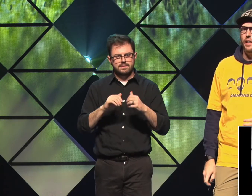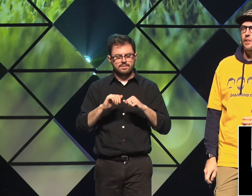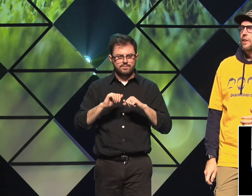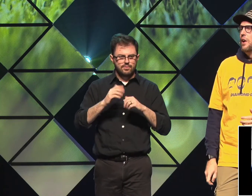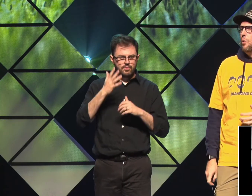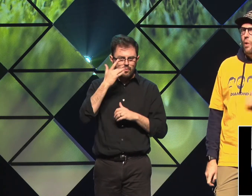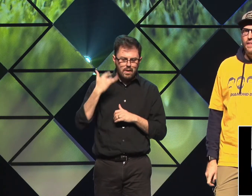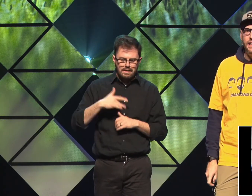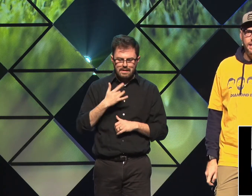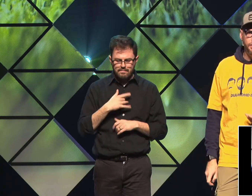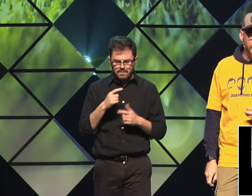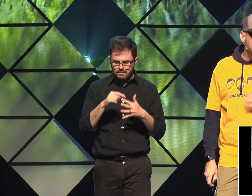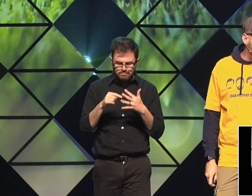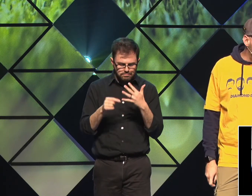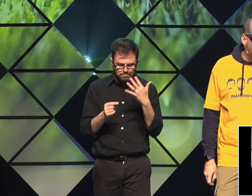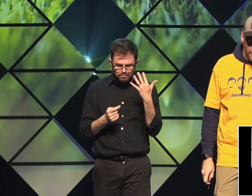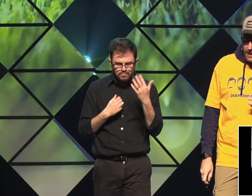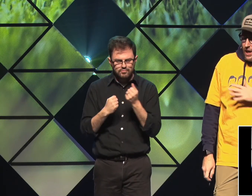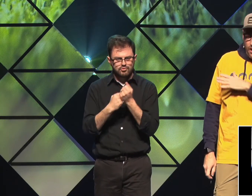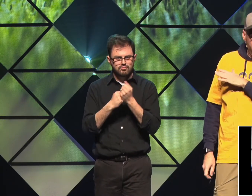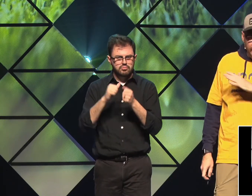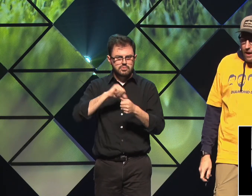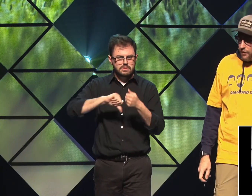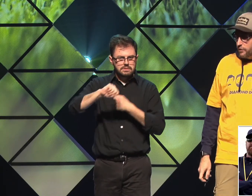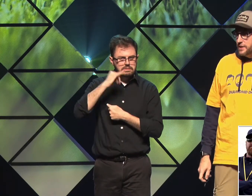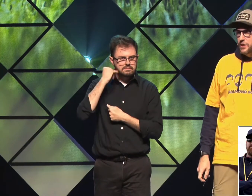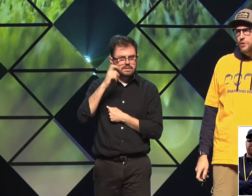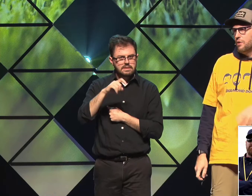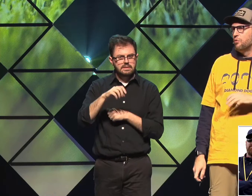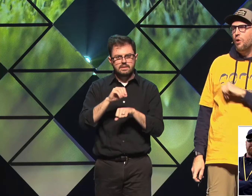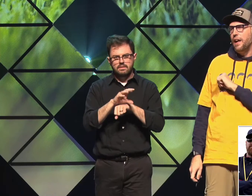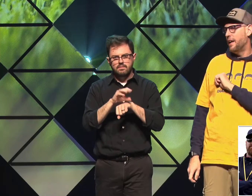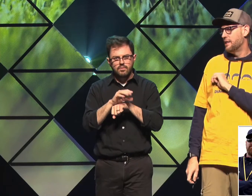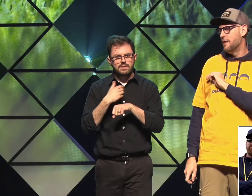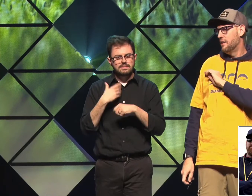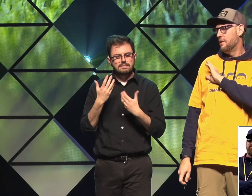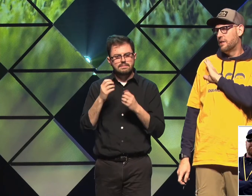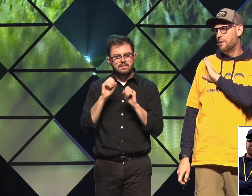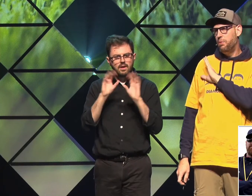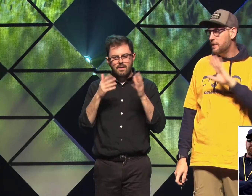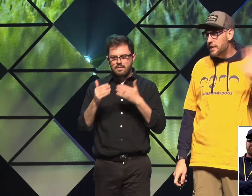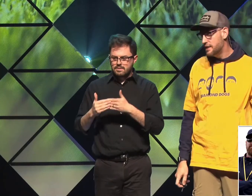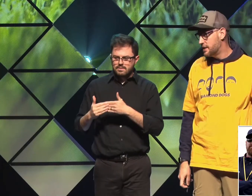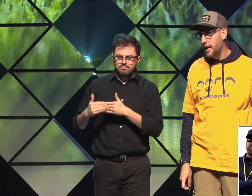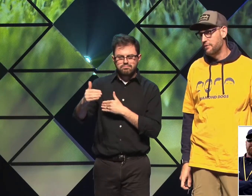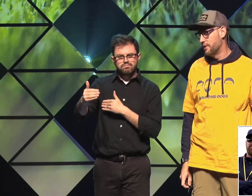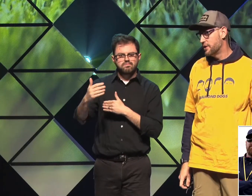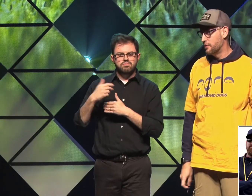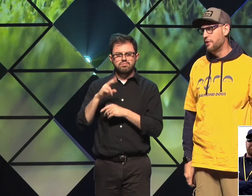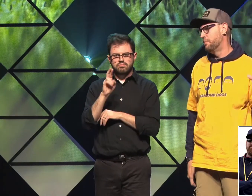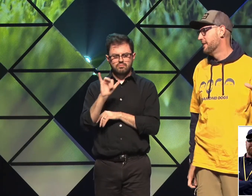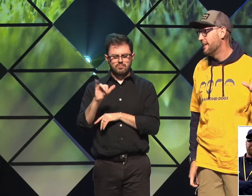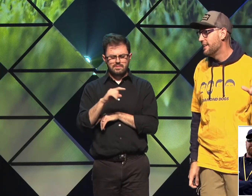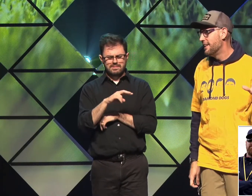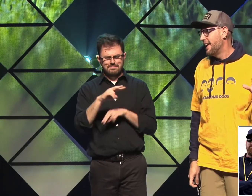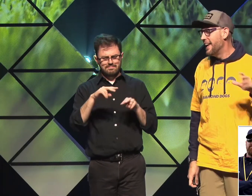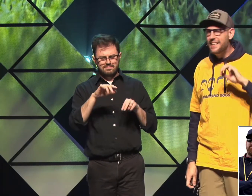one another when they need advice. And of course, throughout the rest of the story, Roy has a complete disdain for this